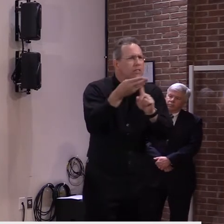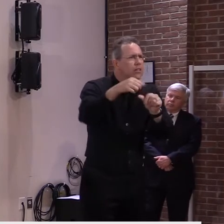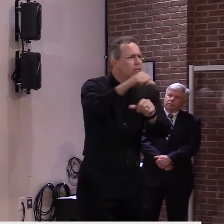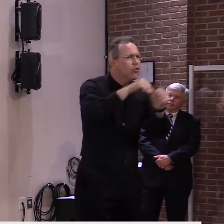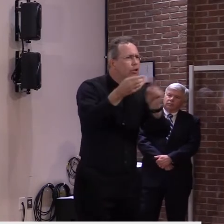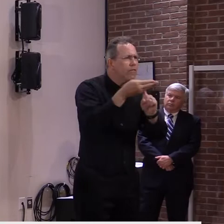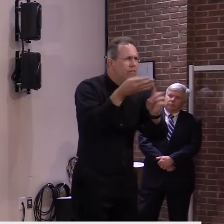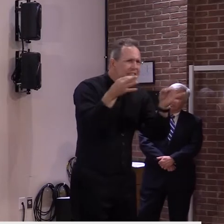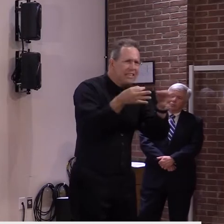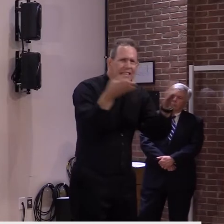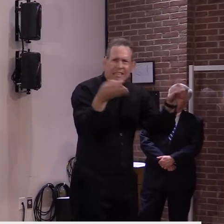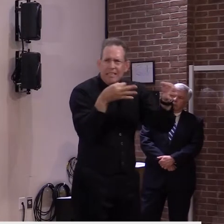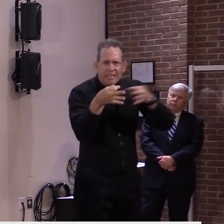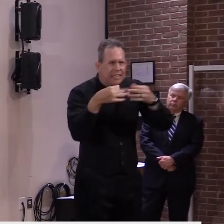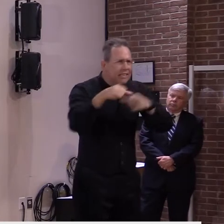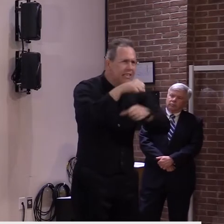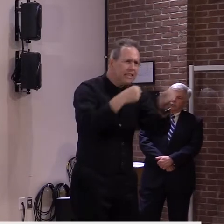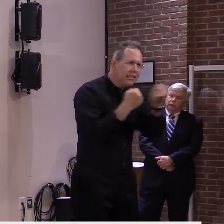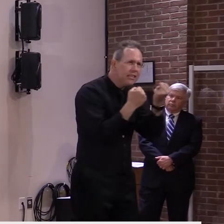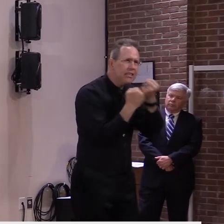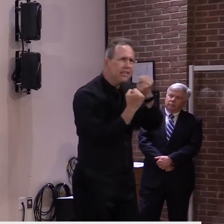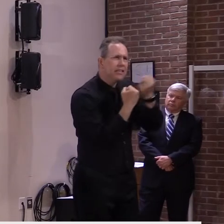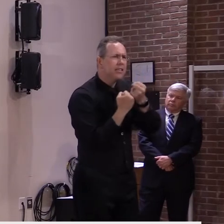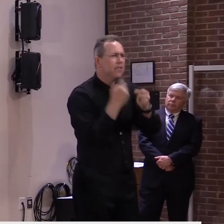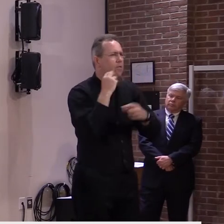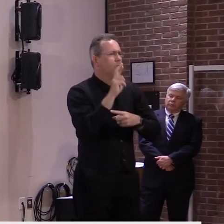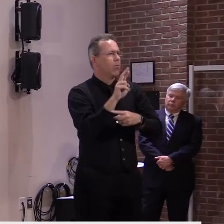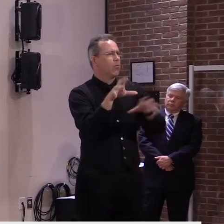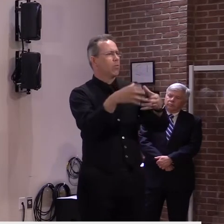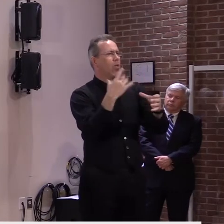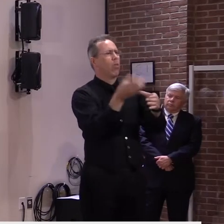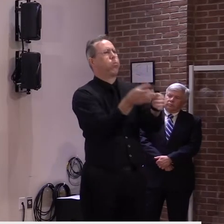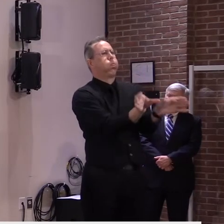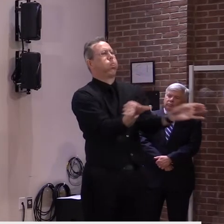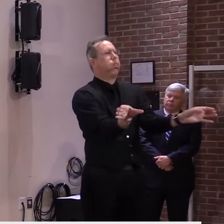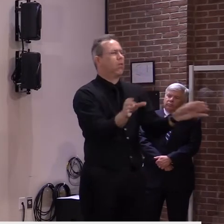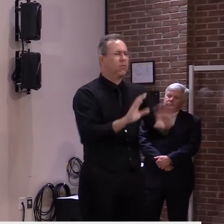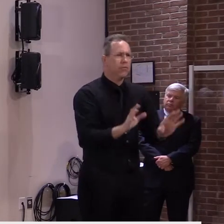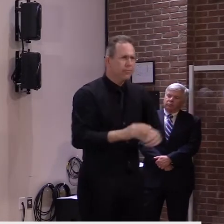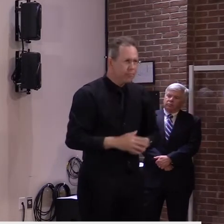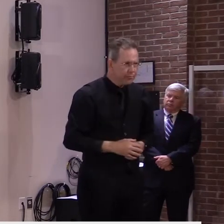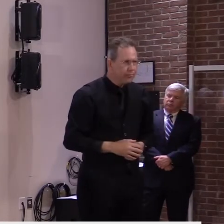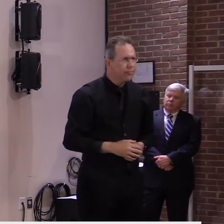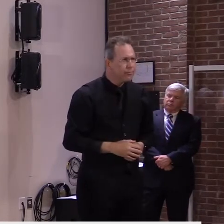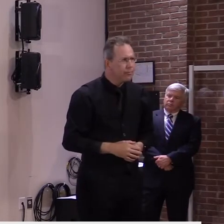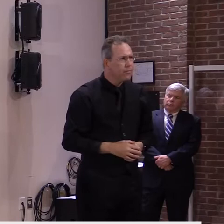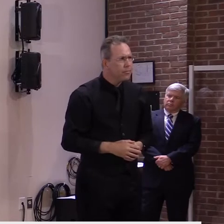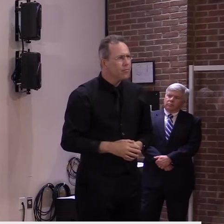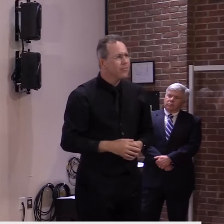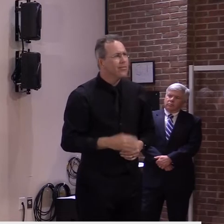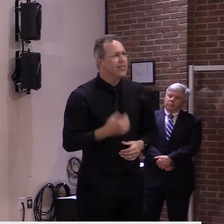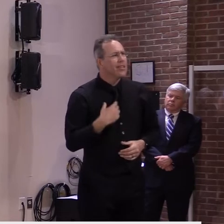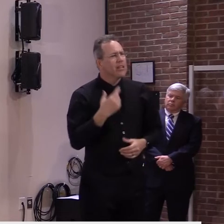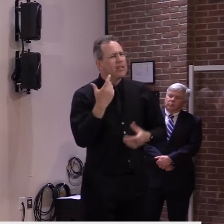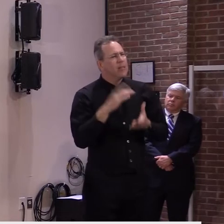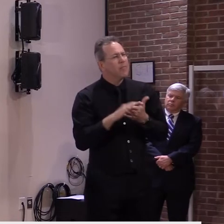with, and continue to advocate for them. I believe that would make the party